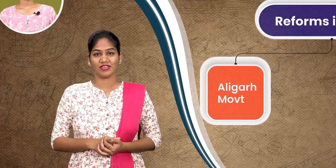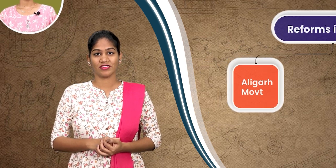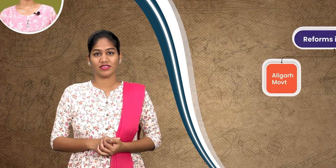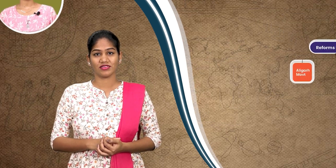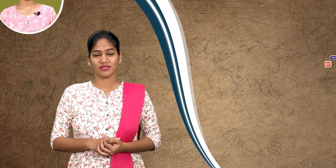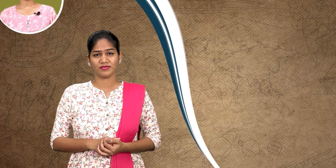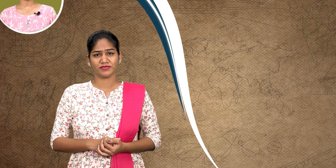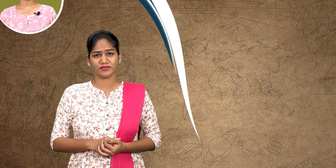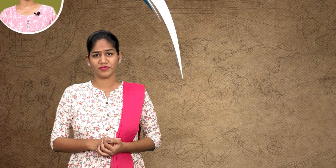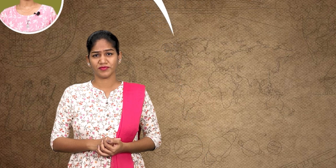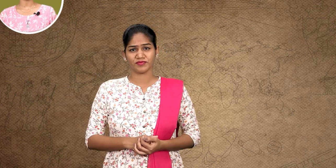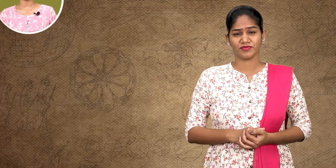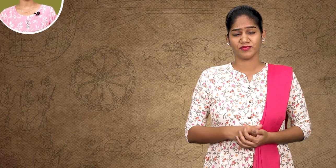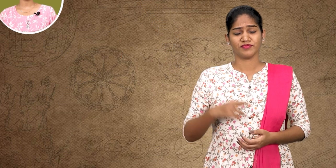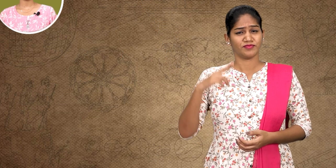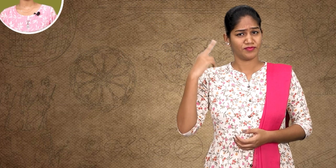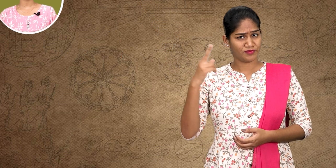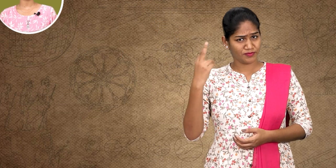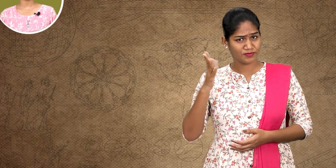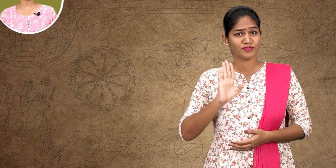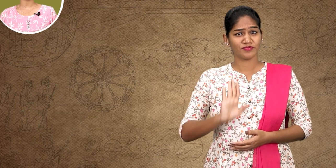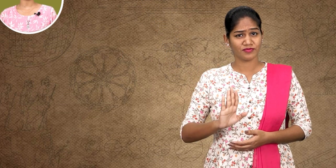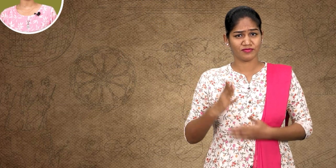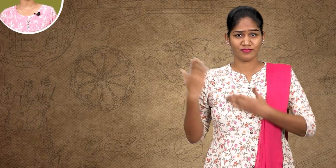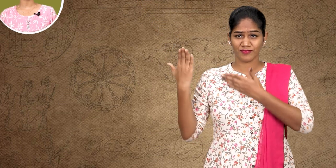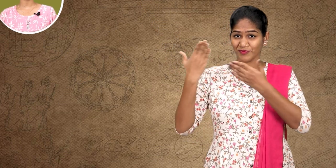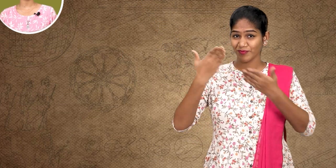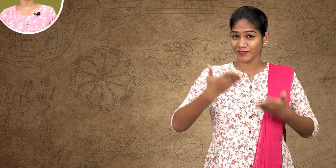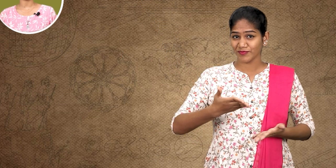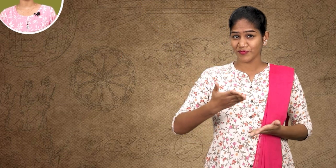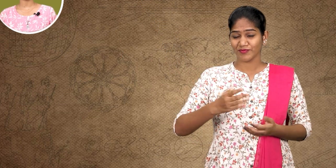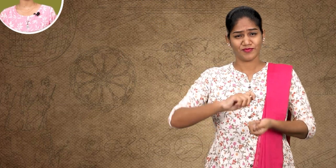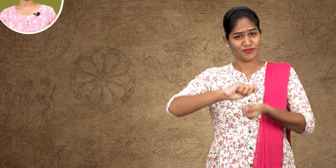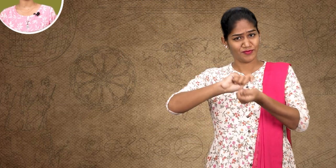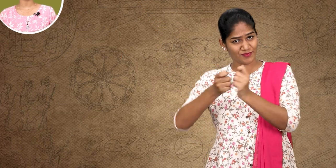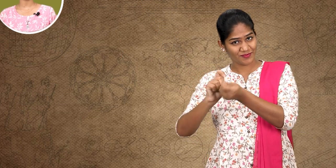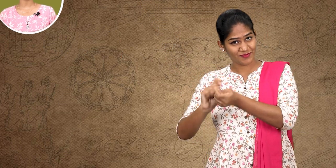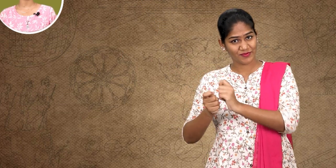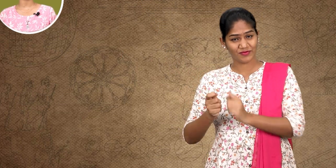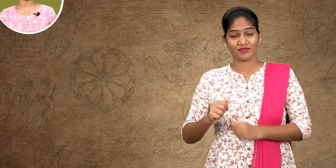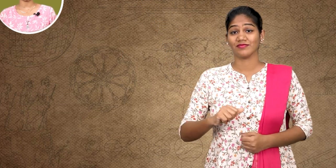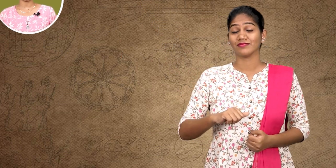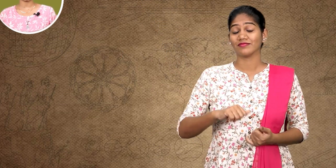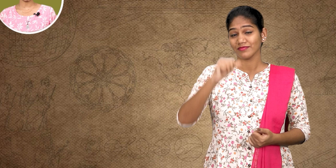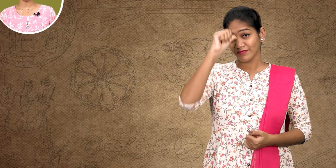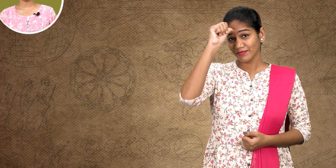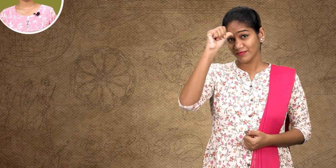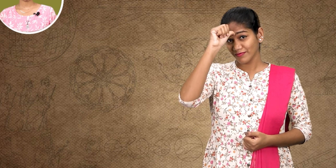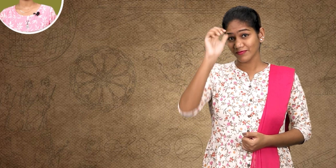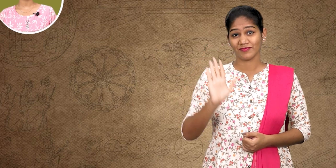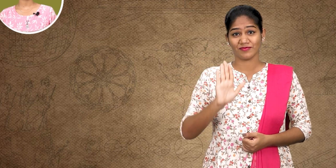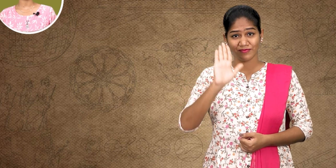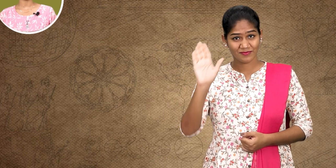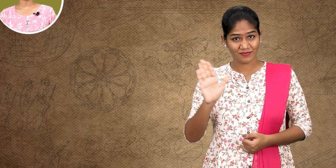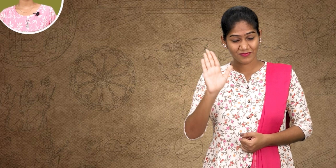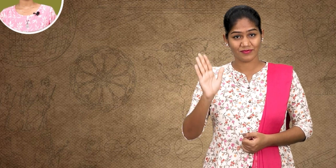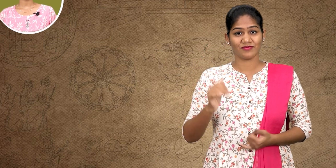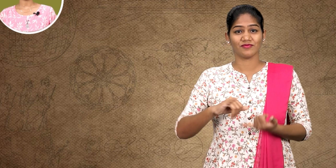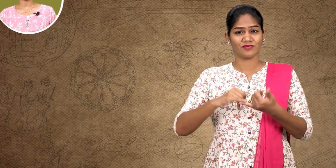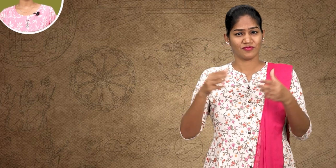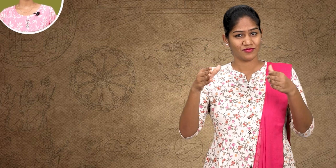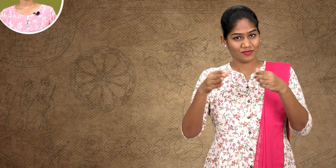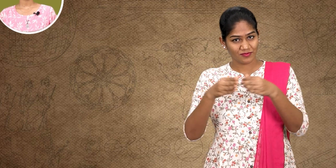As there were reasons for bringing in the reforms in Hindu society, so